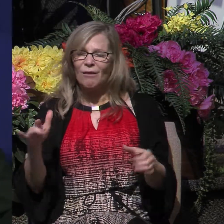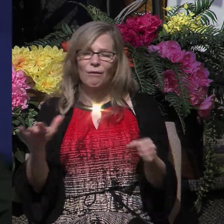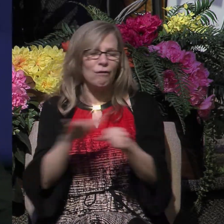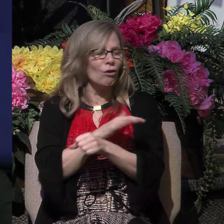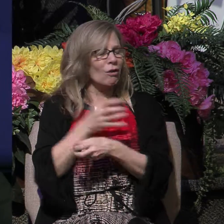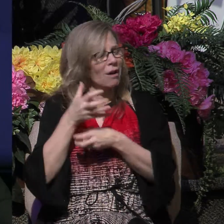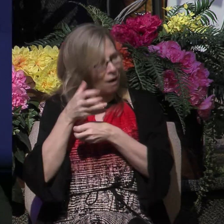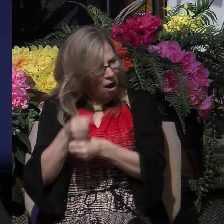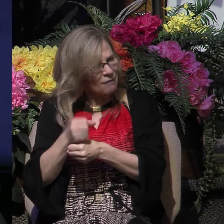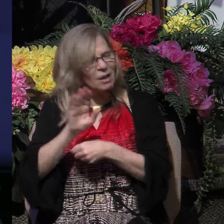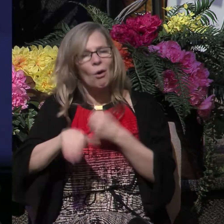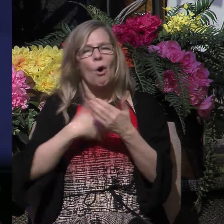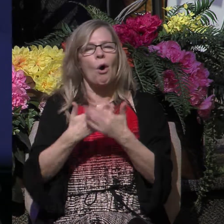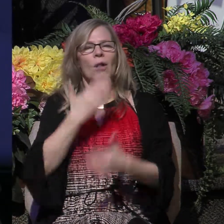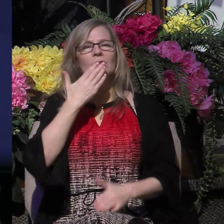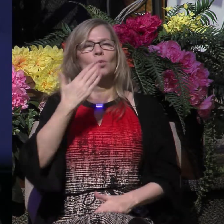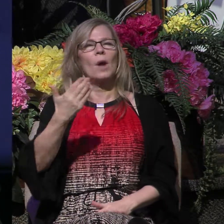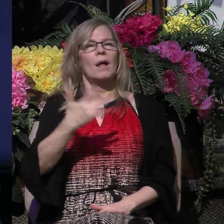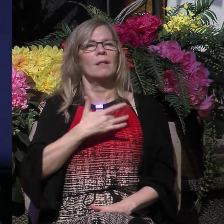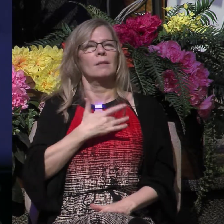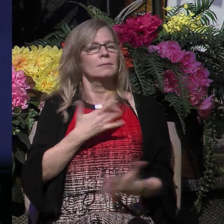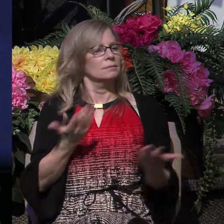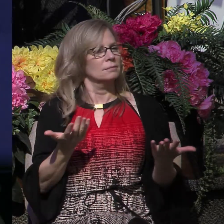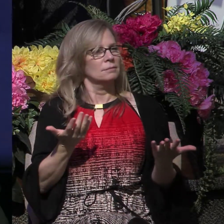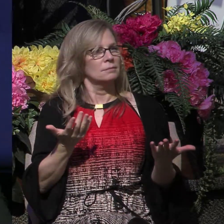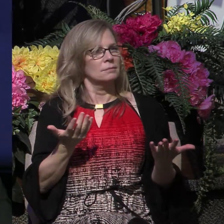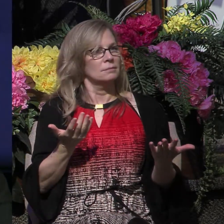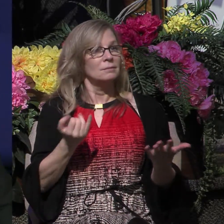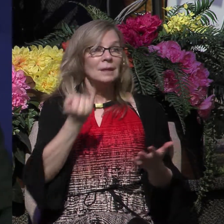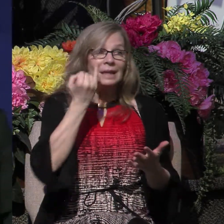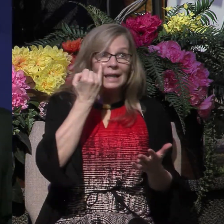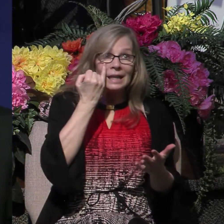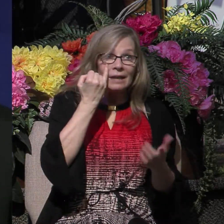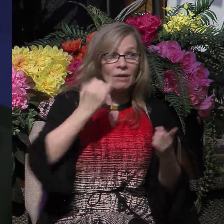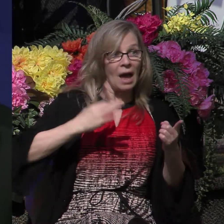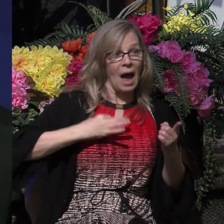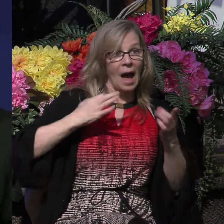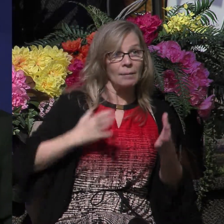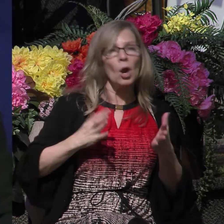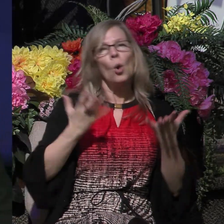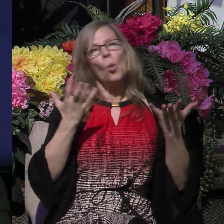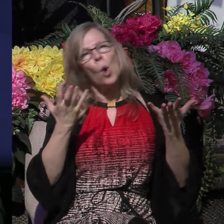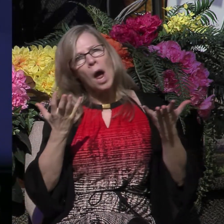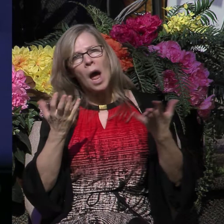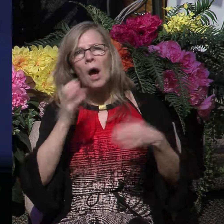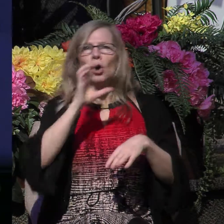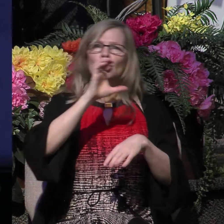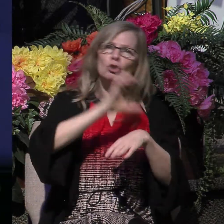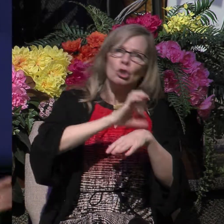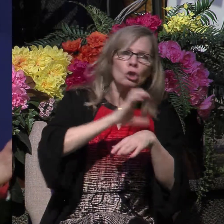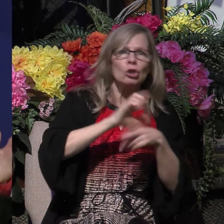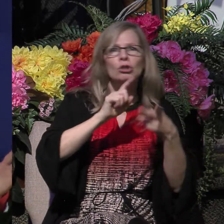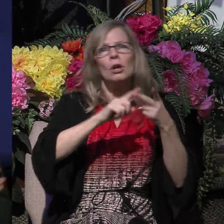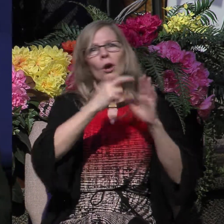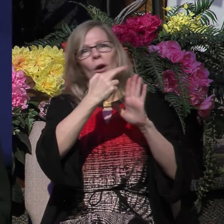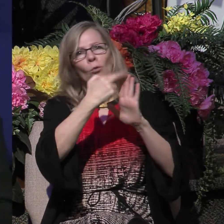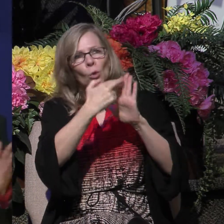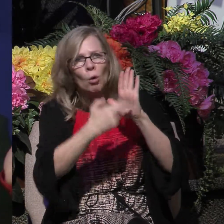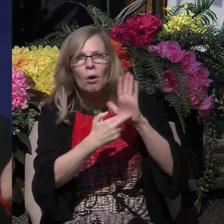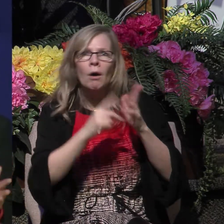well. Now, if the applicant would start talking about the church, the ordinances of the church given to the